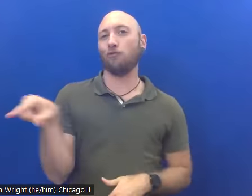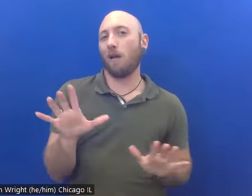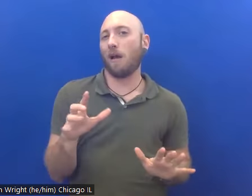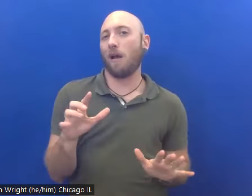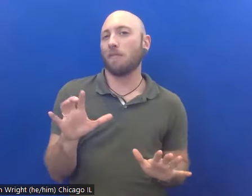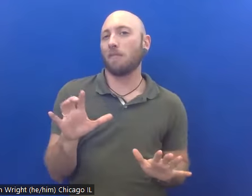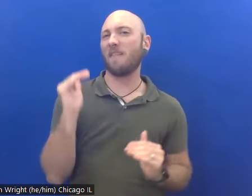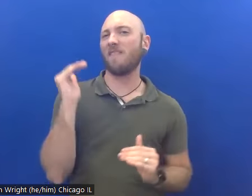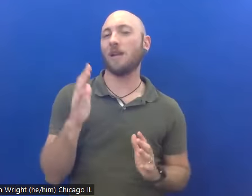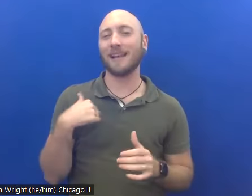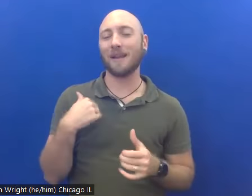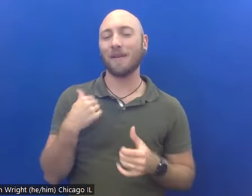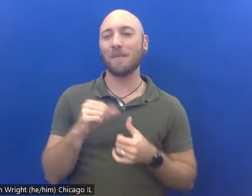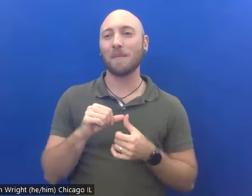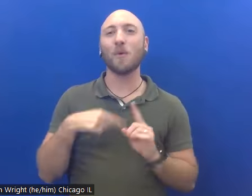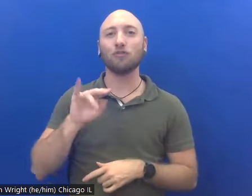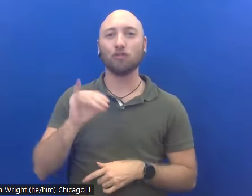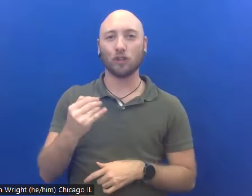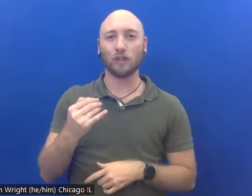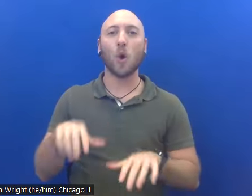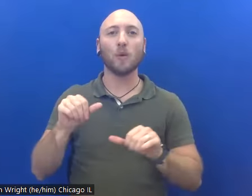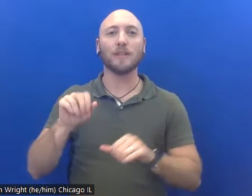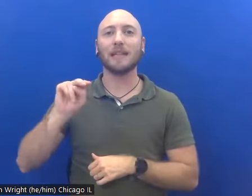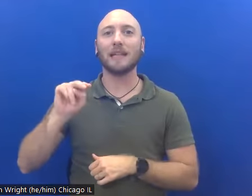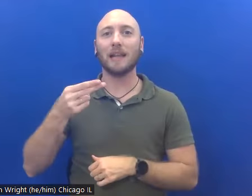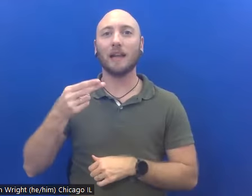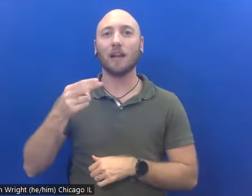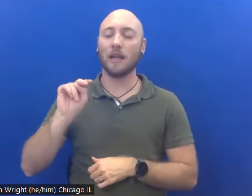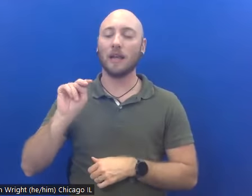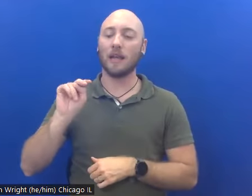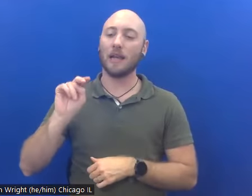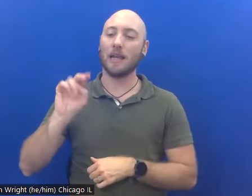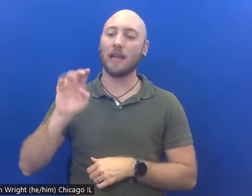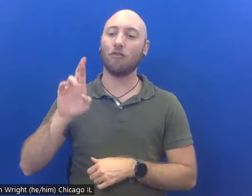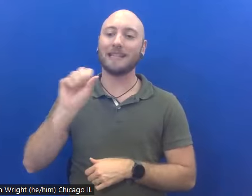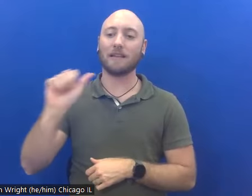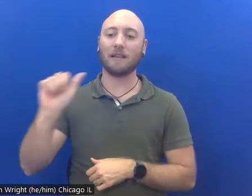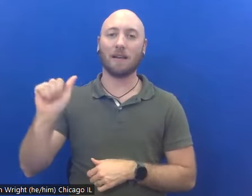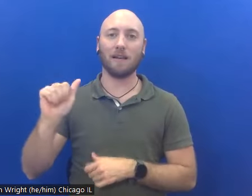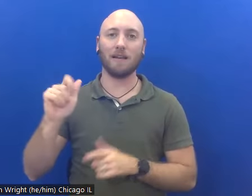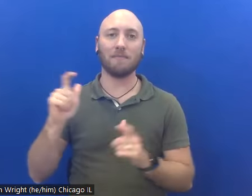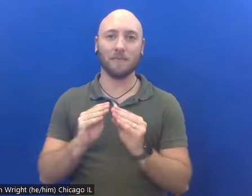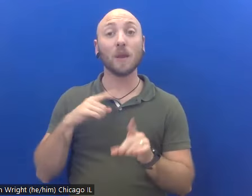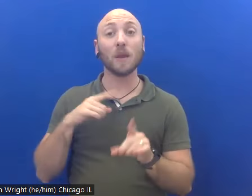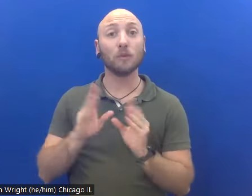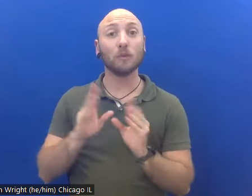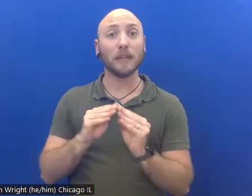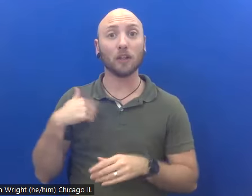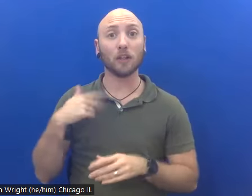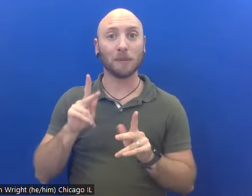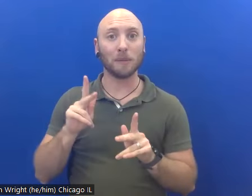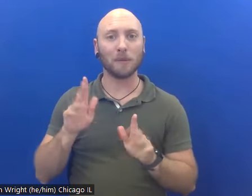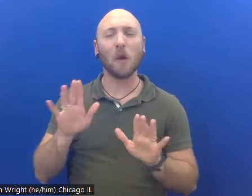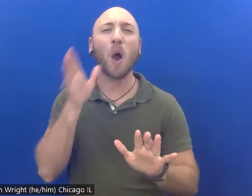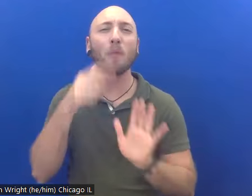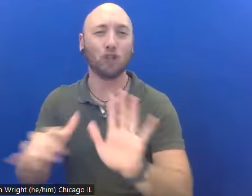hosting NARASA, the Northeast Regional AA Convention, I went there and I went to the young people's meeting. And I was going to be like, I'm going to show these guys what real service is.